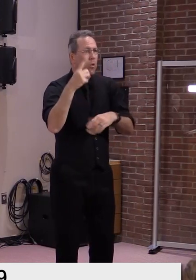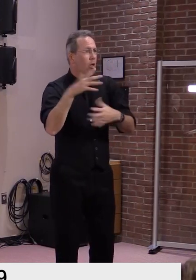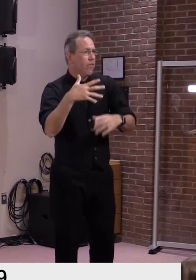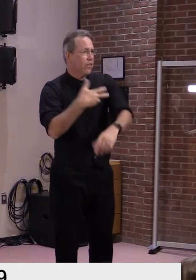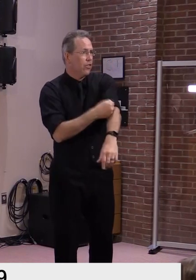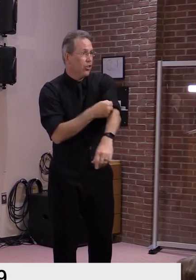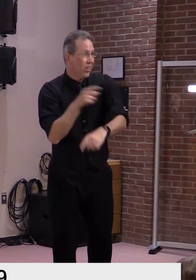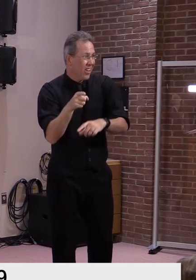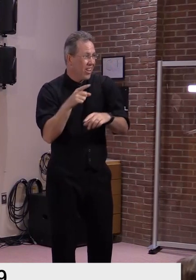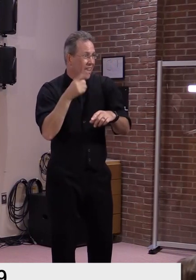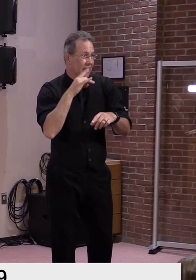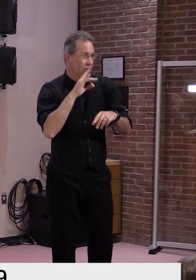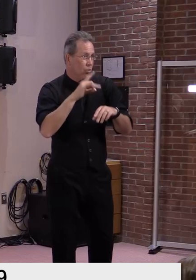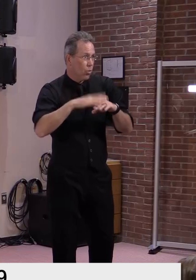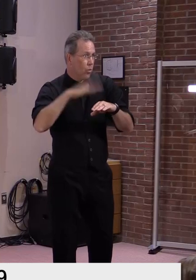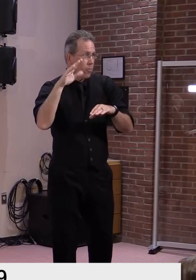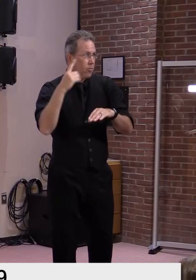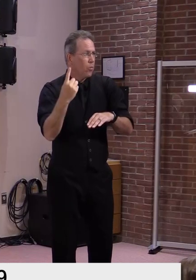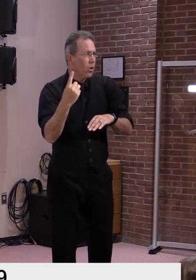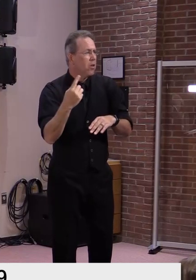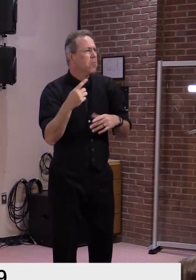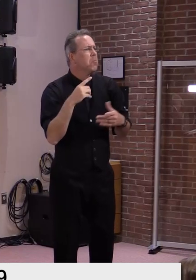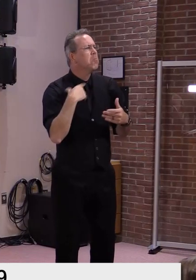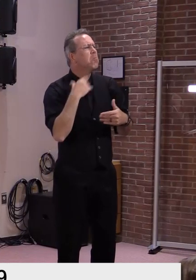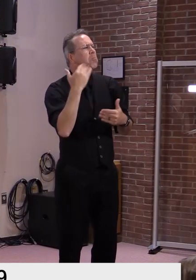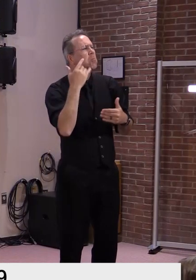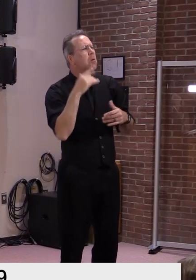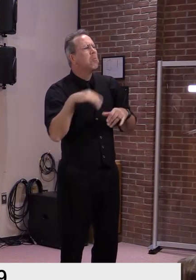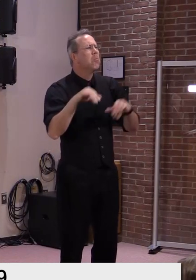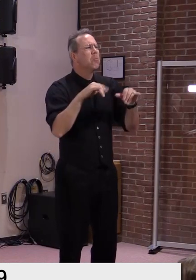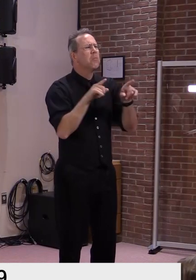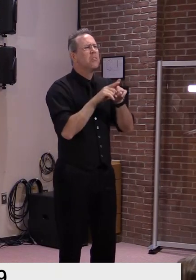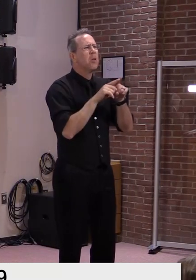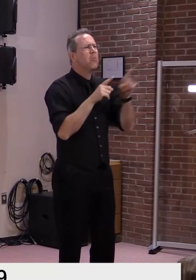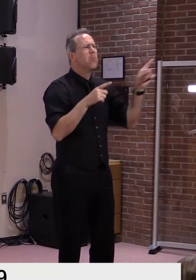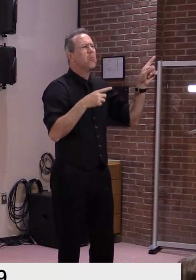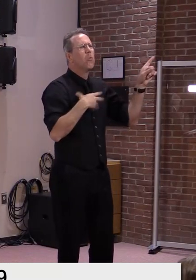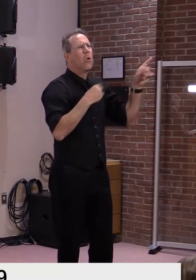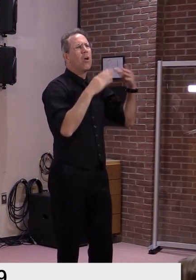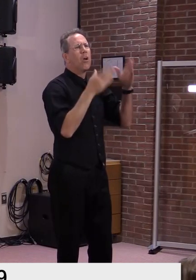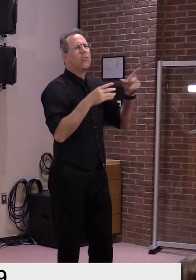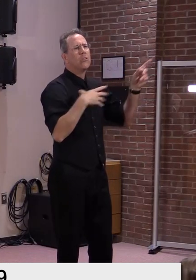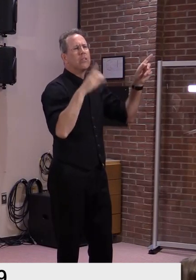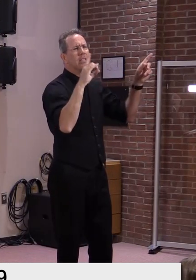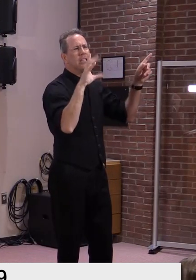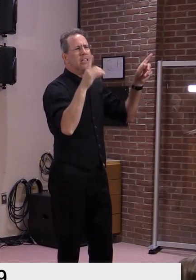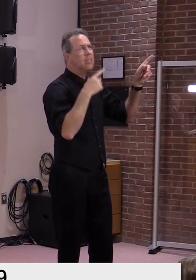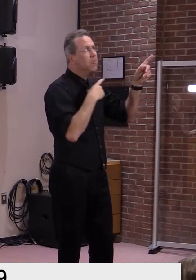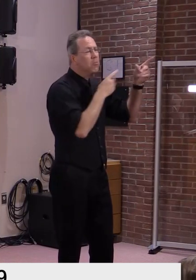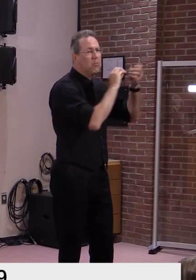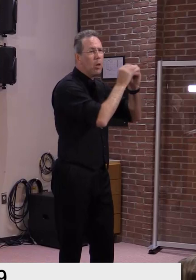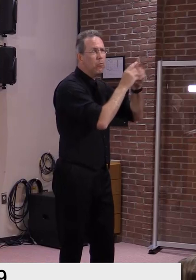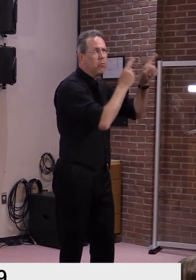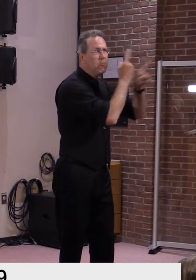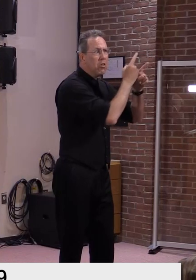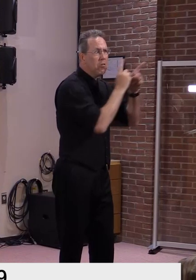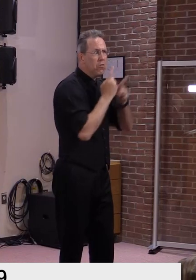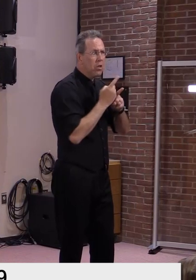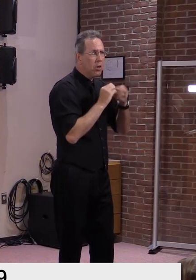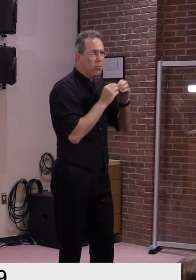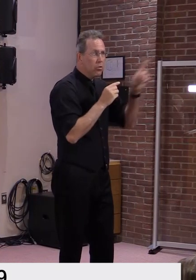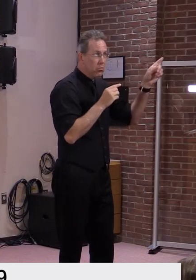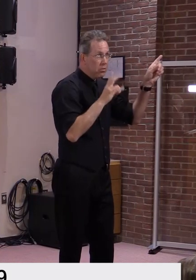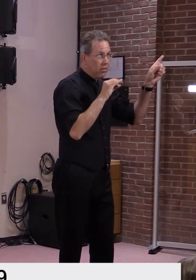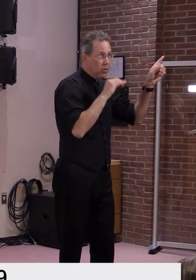stick that they talked about with having 70% of people vaccinated by July